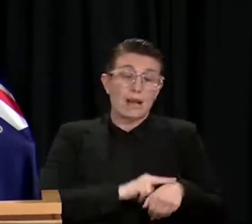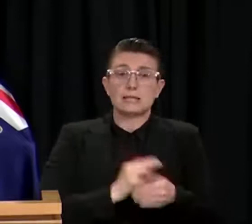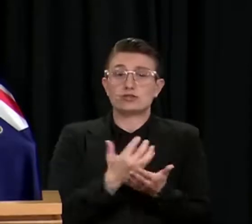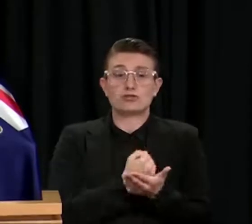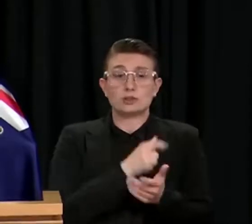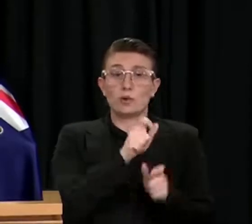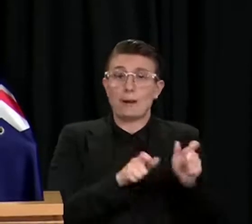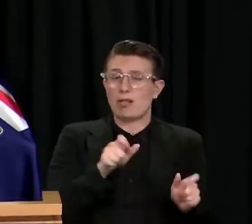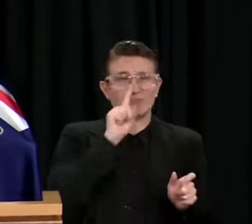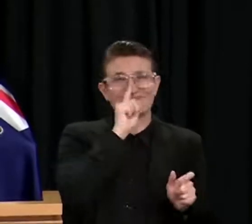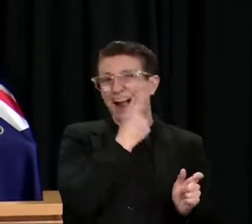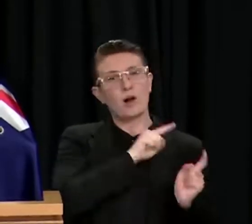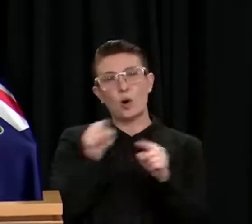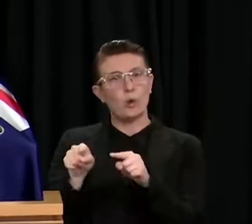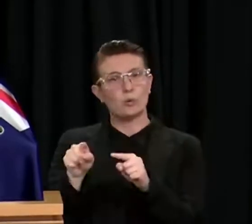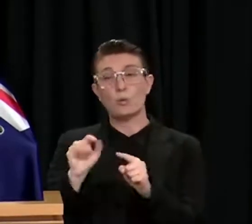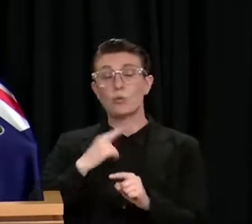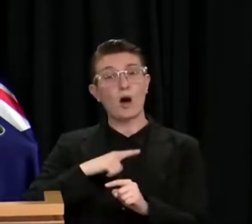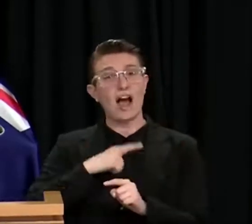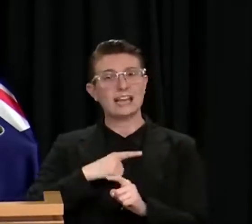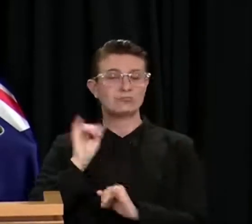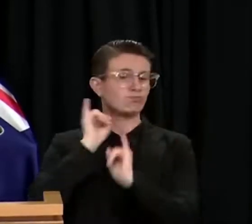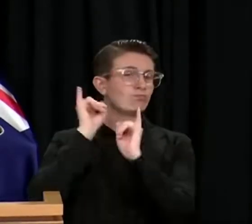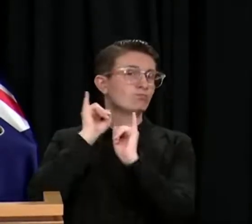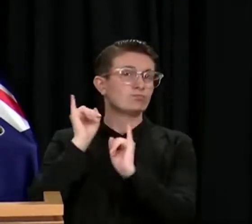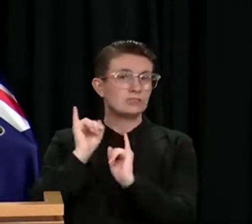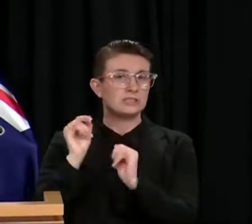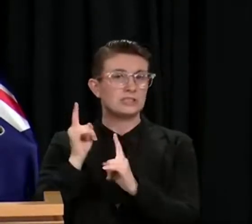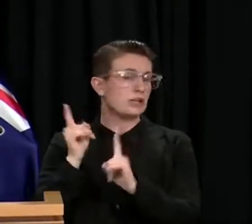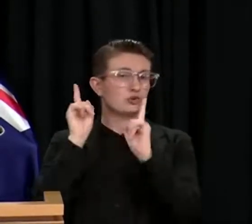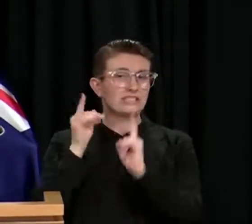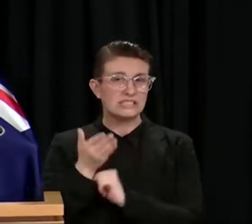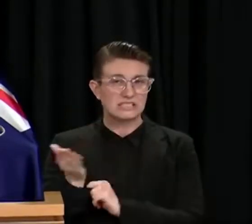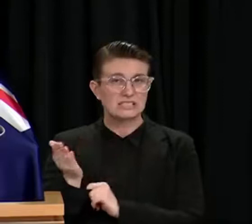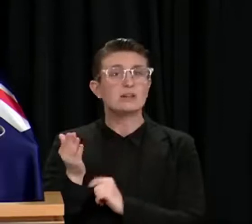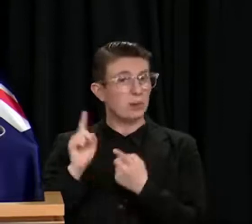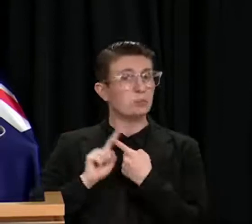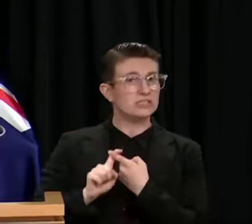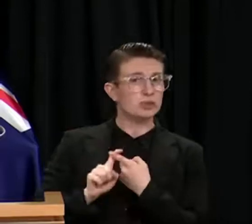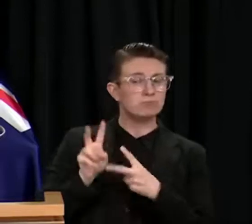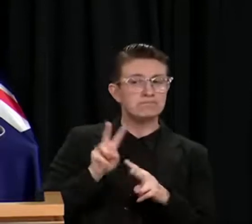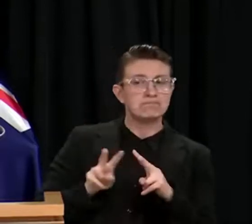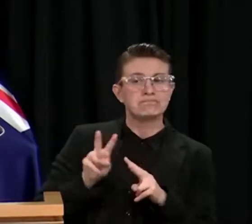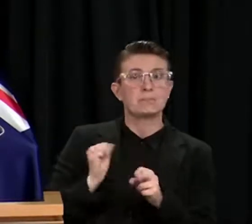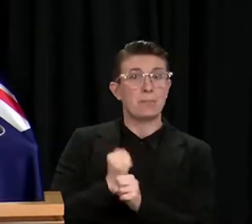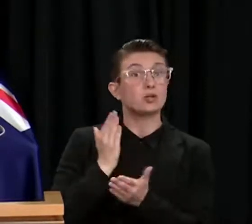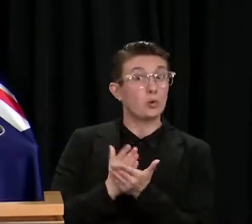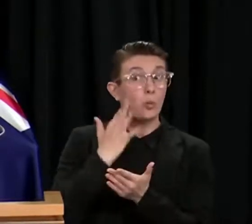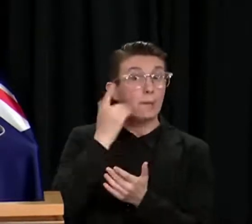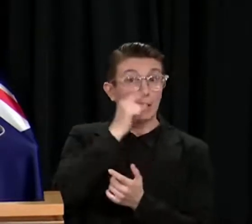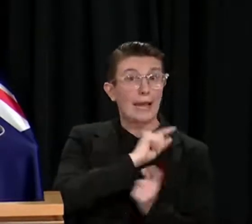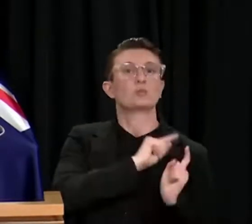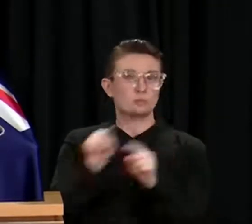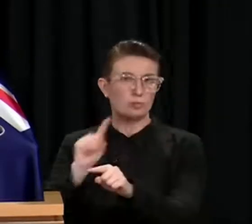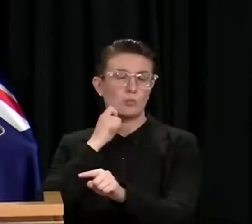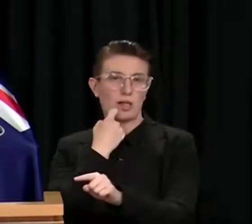However, we continue to assess the conditions which would allow us to go onto the island. The island is currently covered in ash and